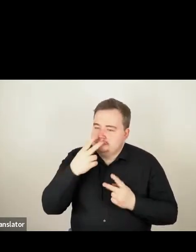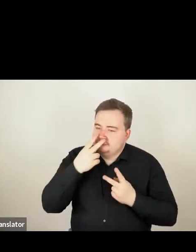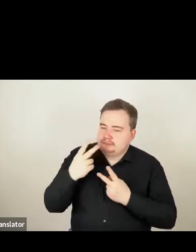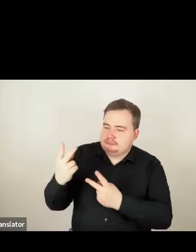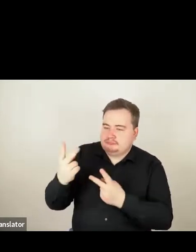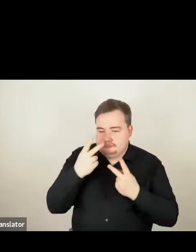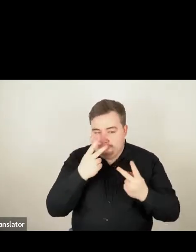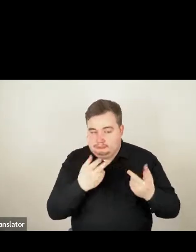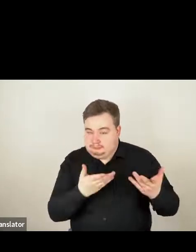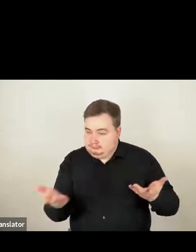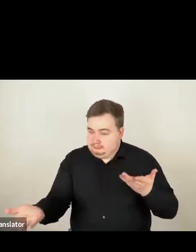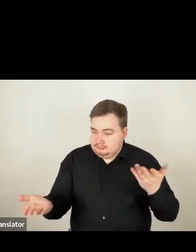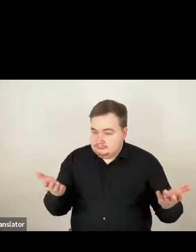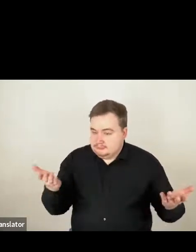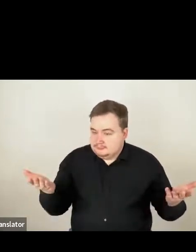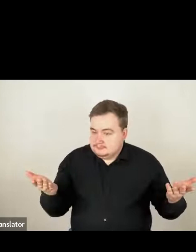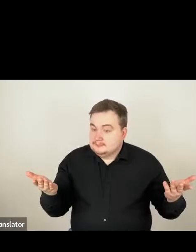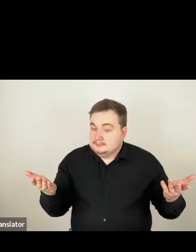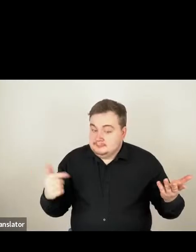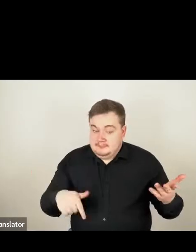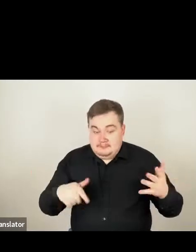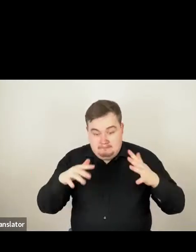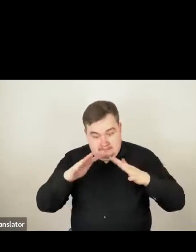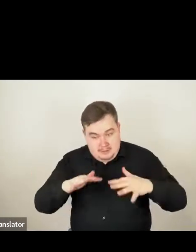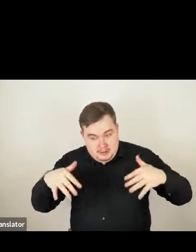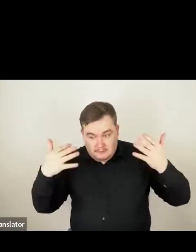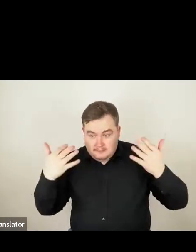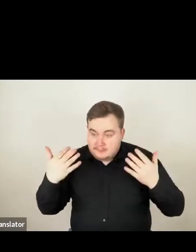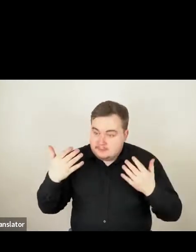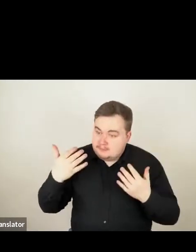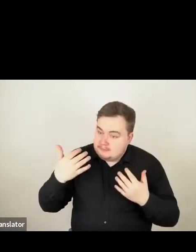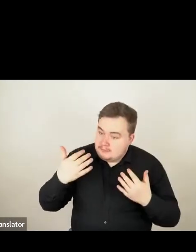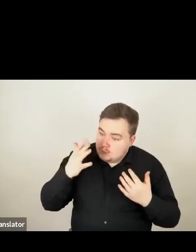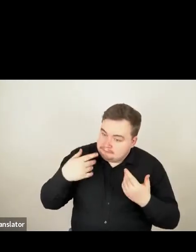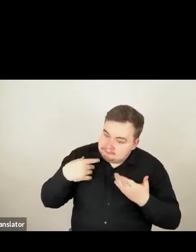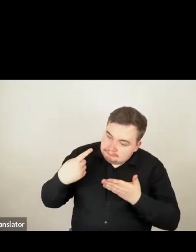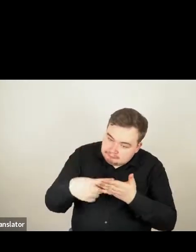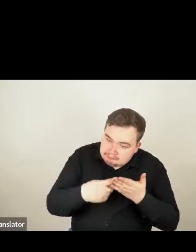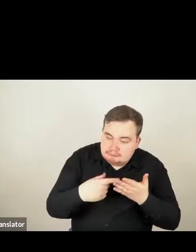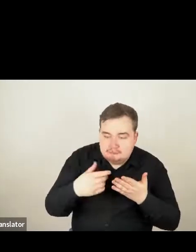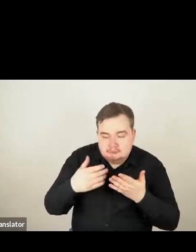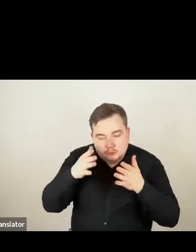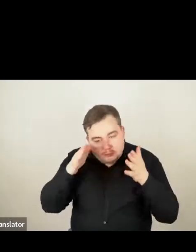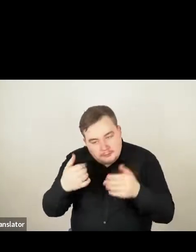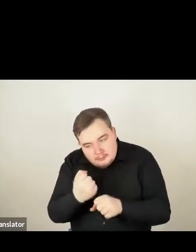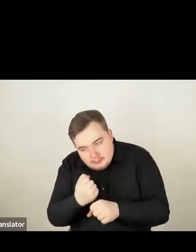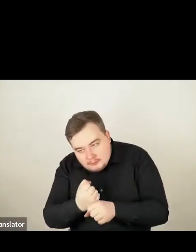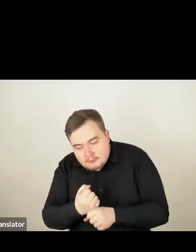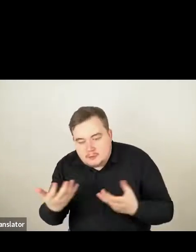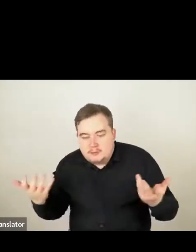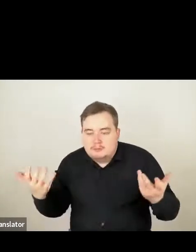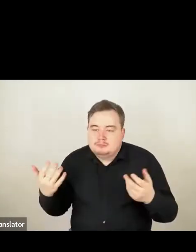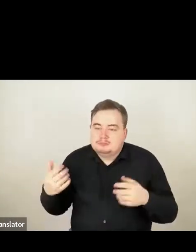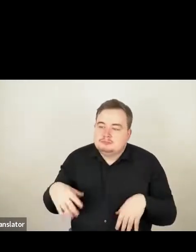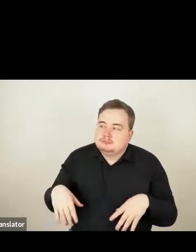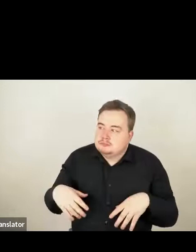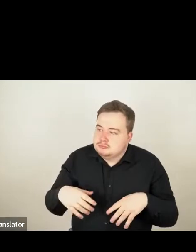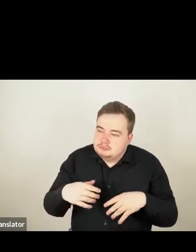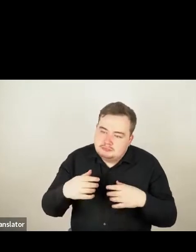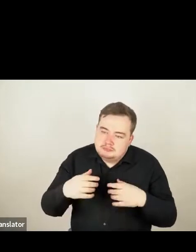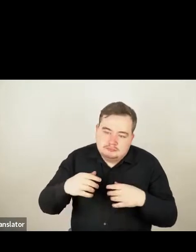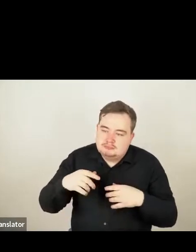Parliament and you can talk to the staff, you can talk about the structures, but underneath all of that are the political